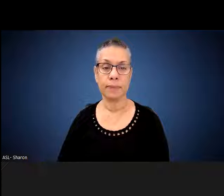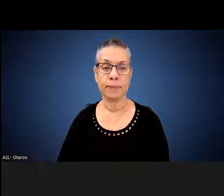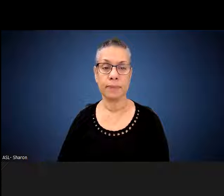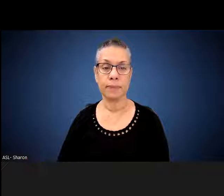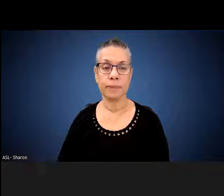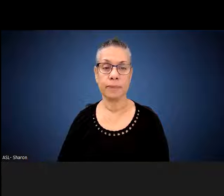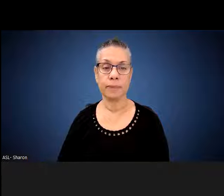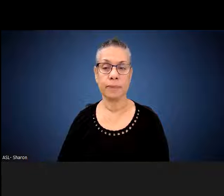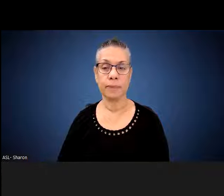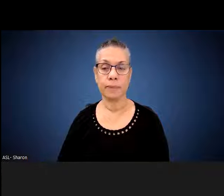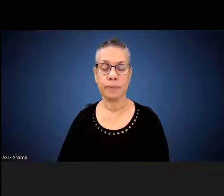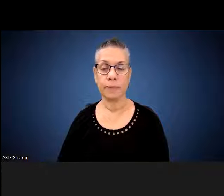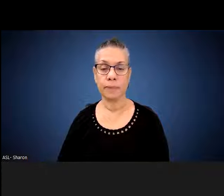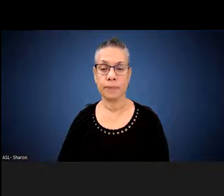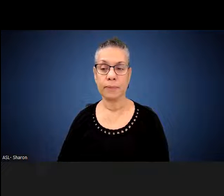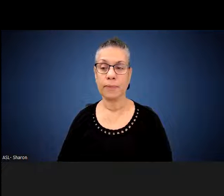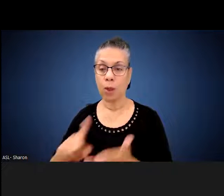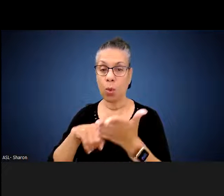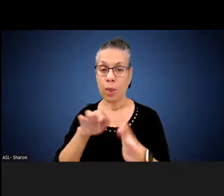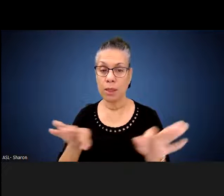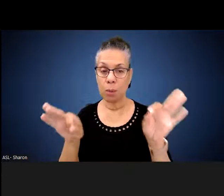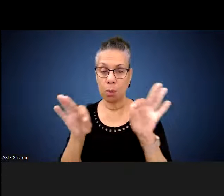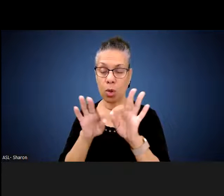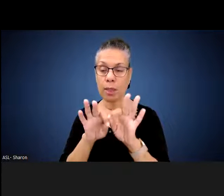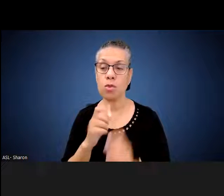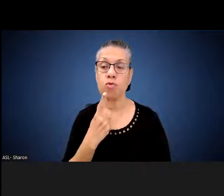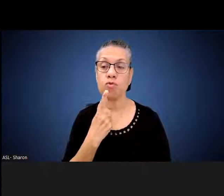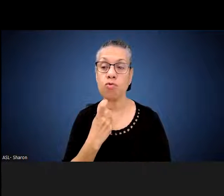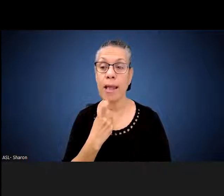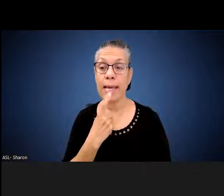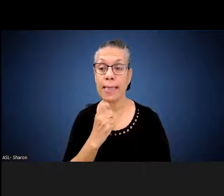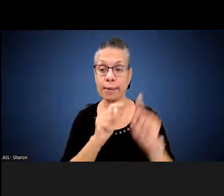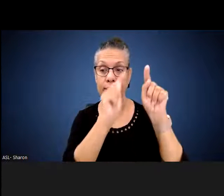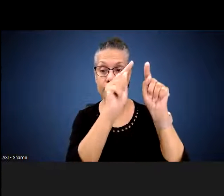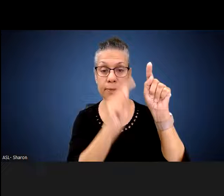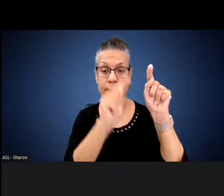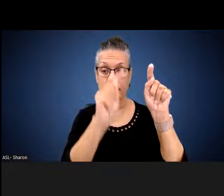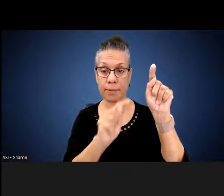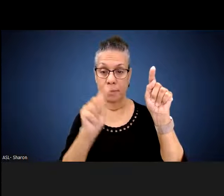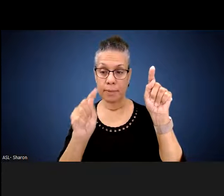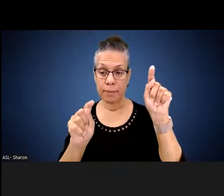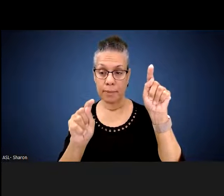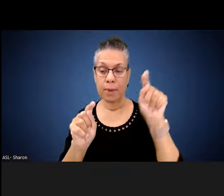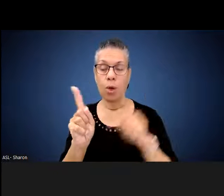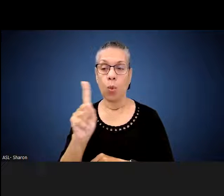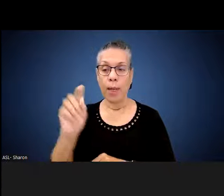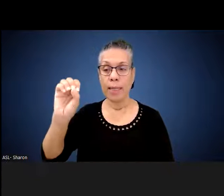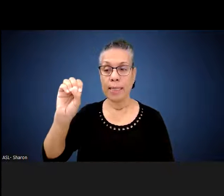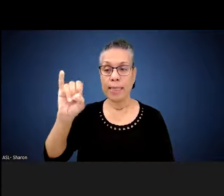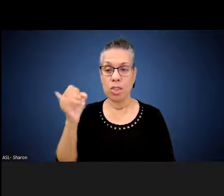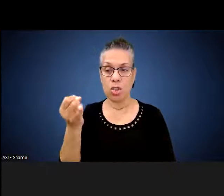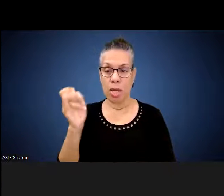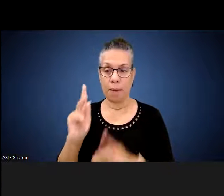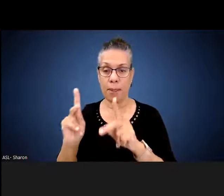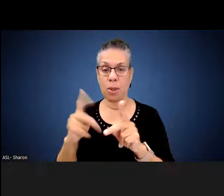on this map, the important piece is that the red block groups are depicting where EJ populations have